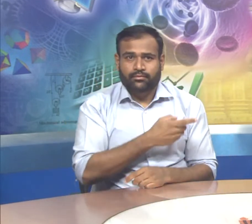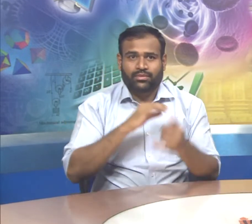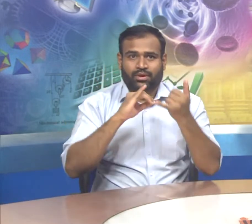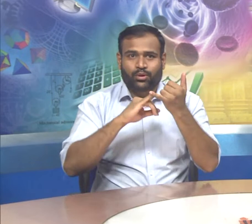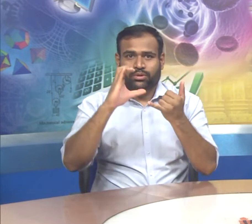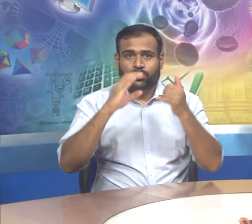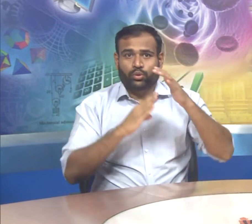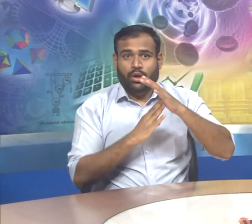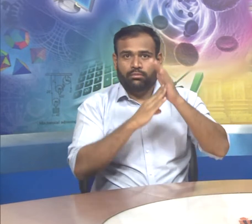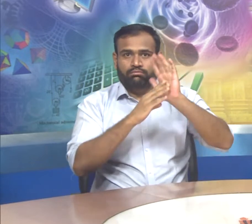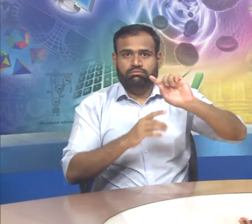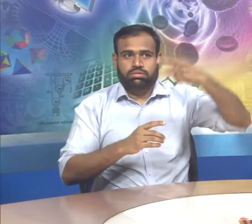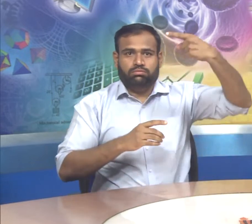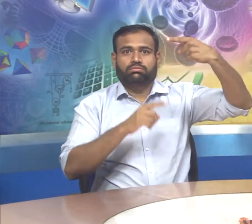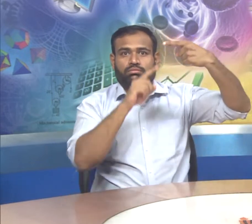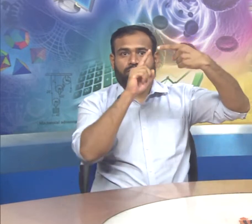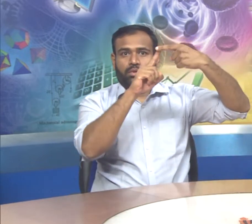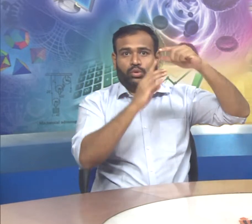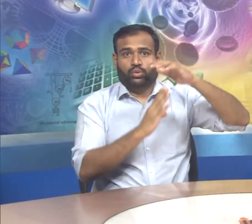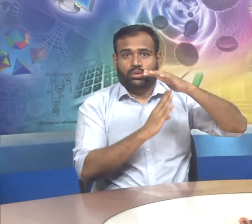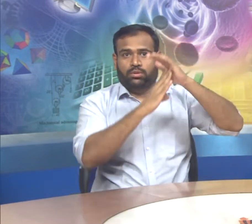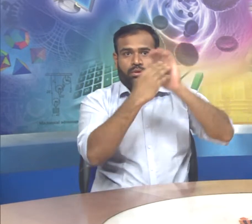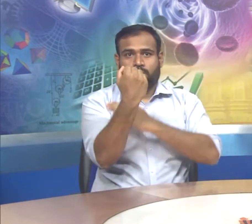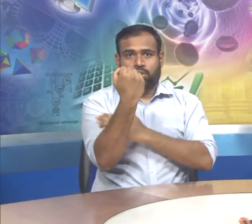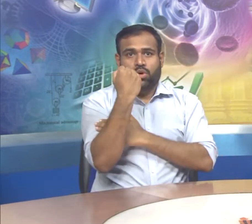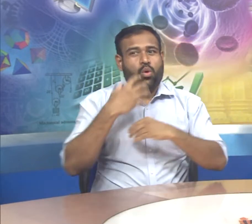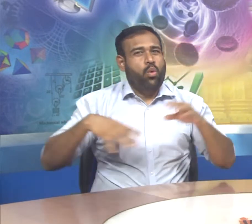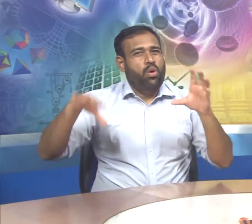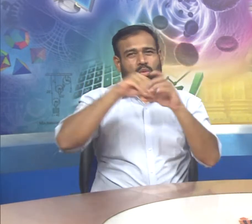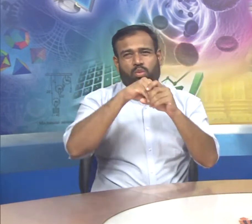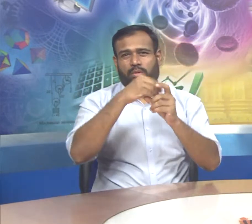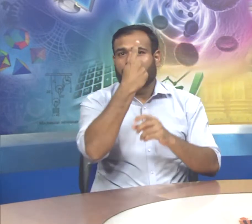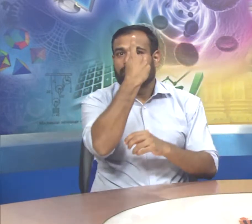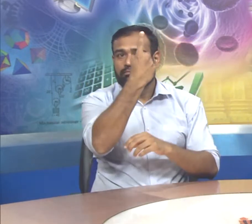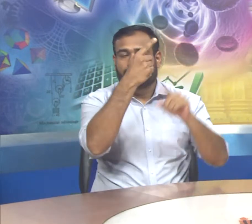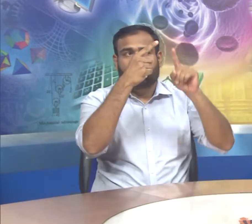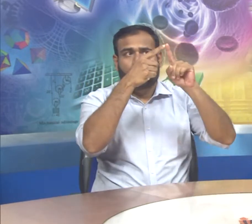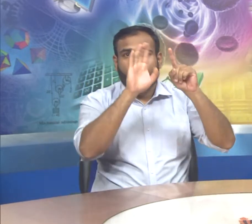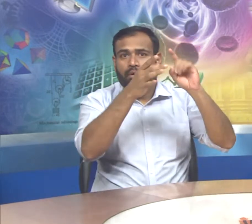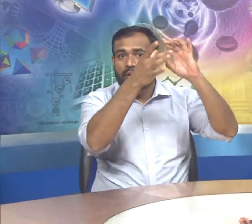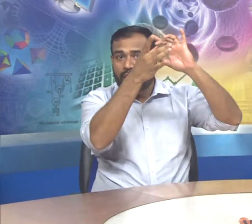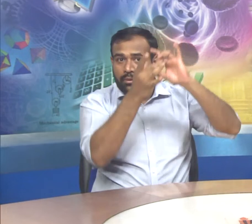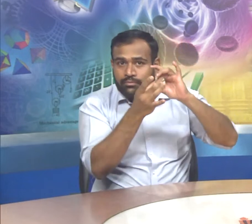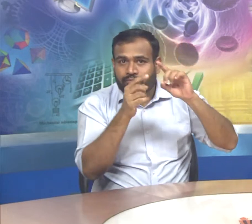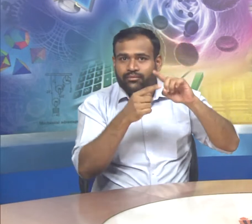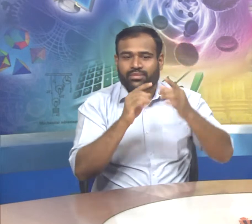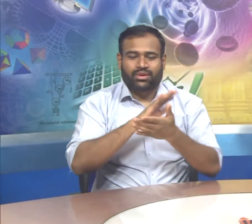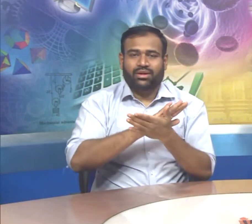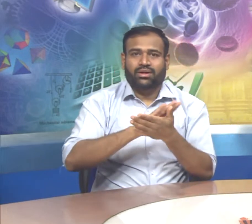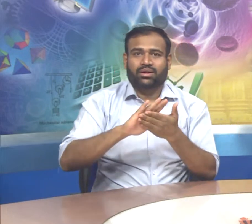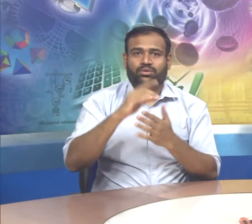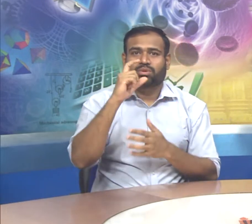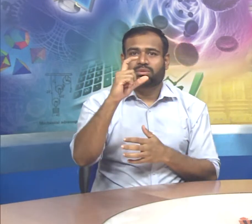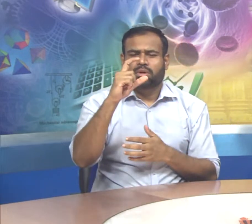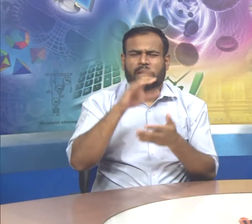The Supreme Court stands at the top of the single integrated judicial system